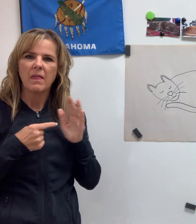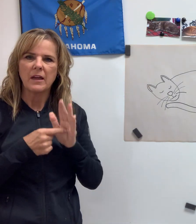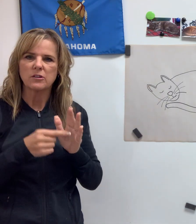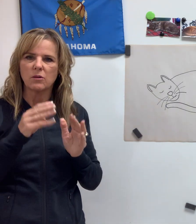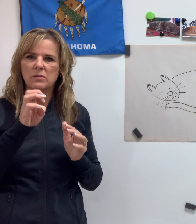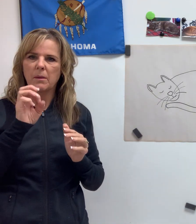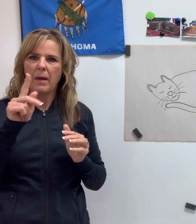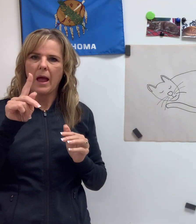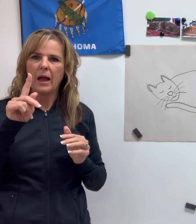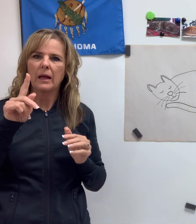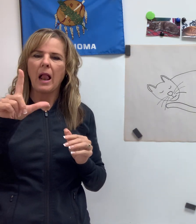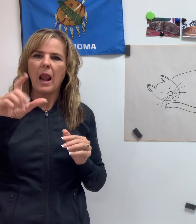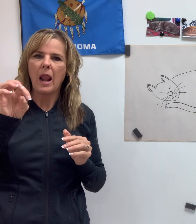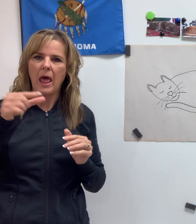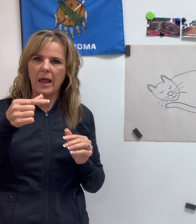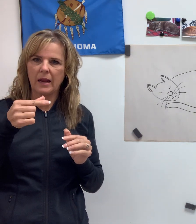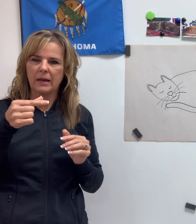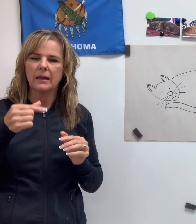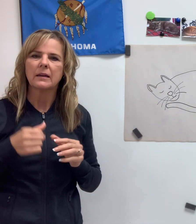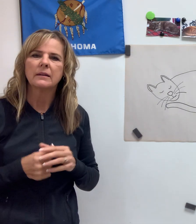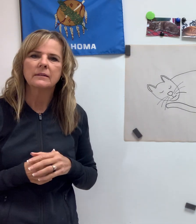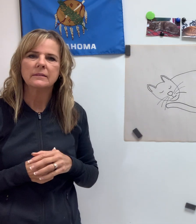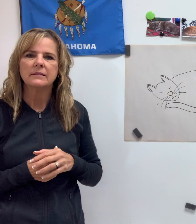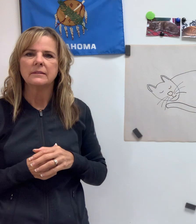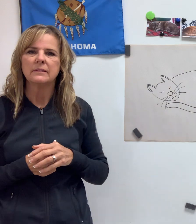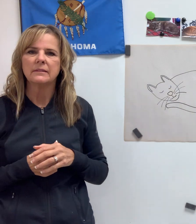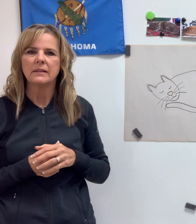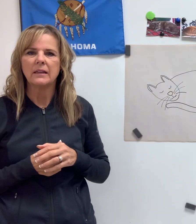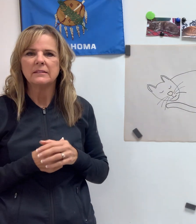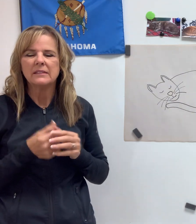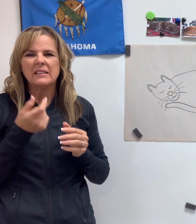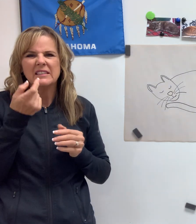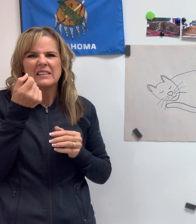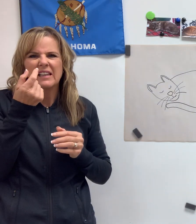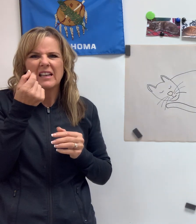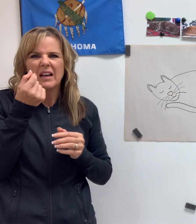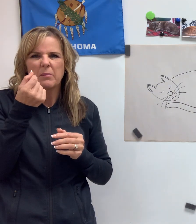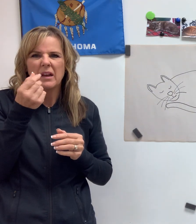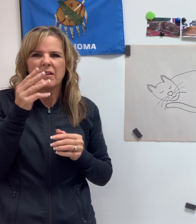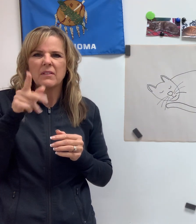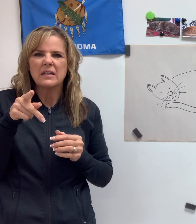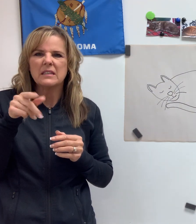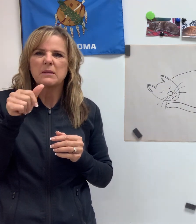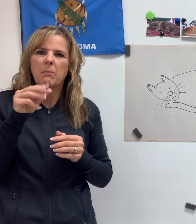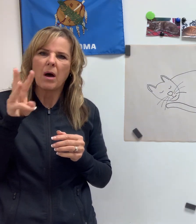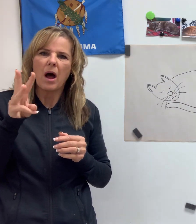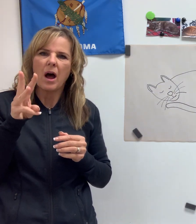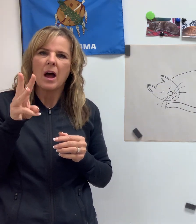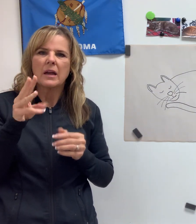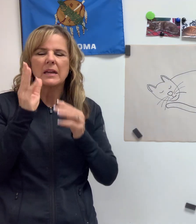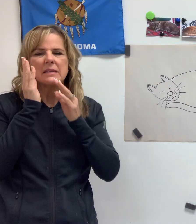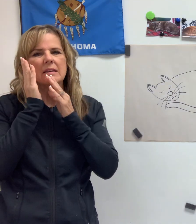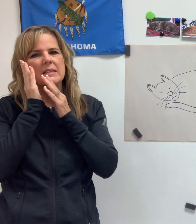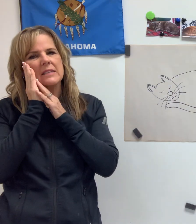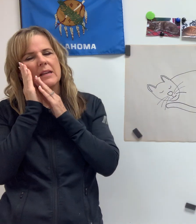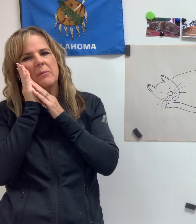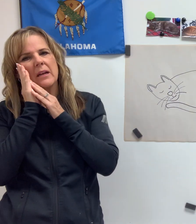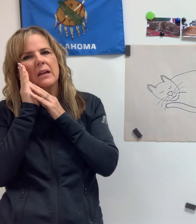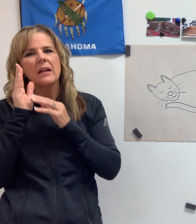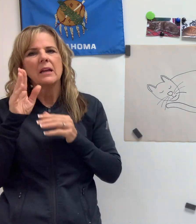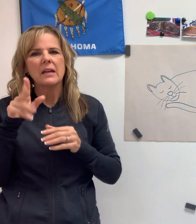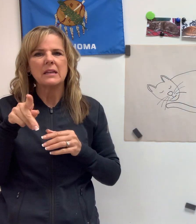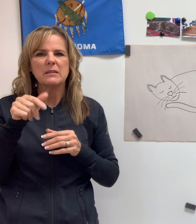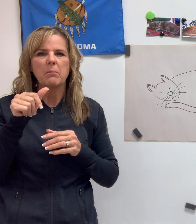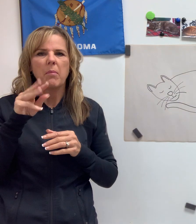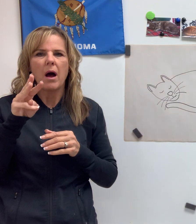the back leg. And then you can barely see a little bit of his paw. He's like resting his head on his paw, and you can just barely see